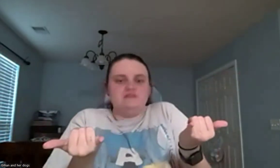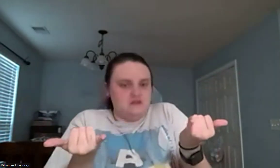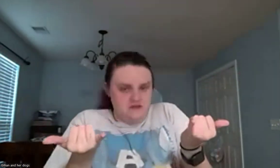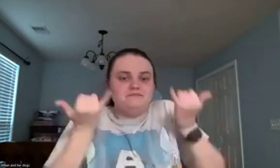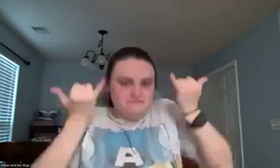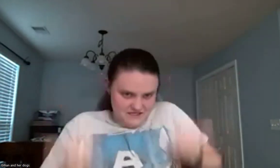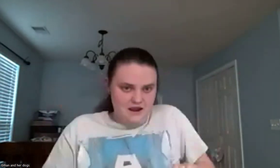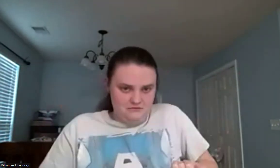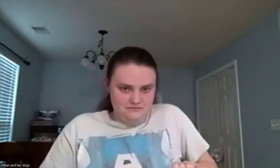you go. Now.